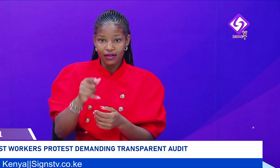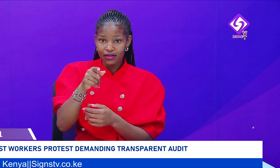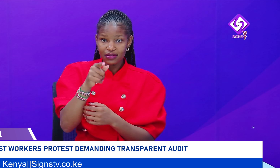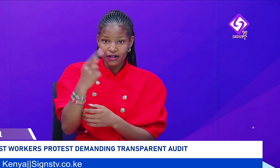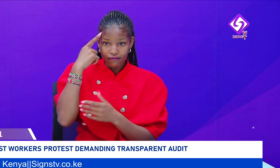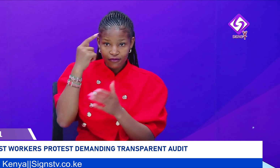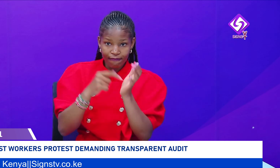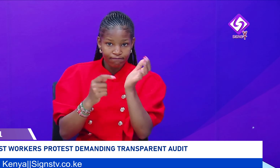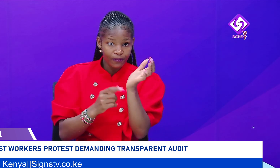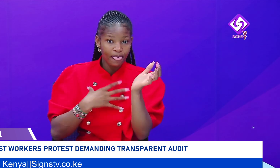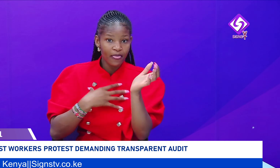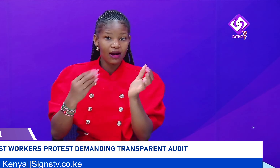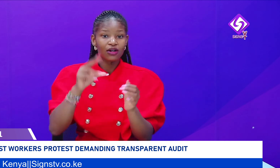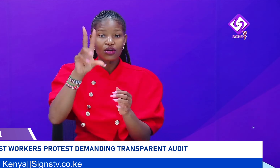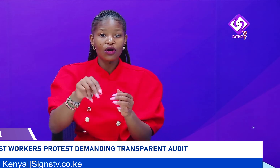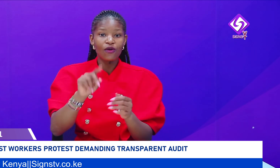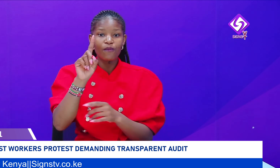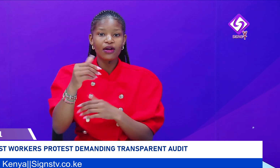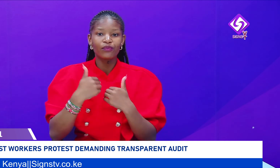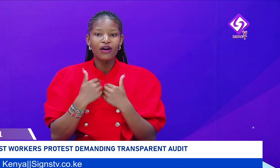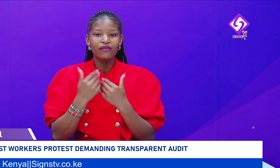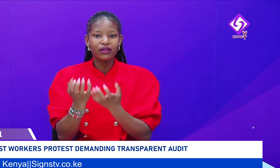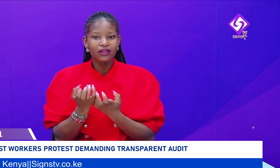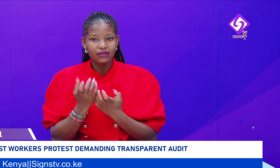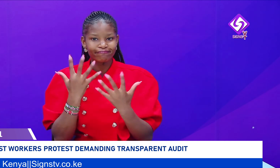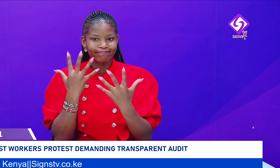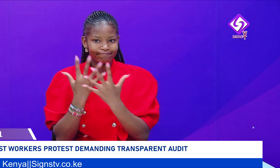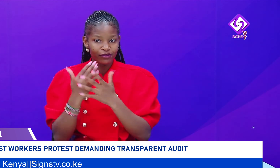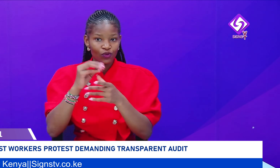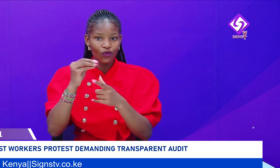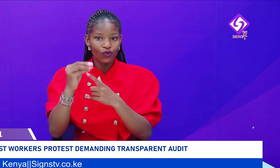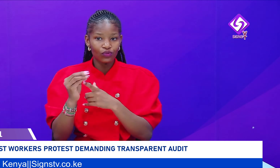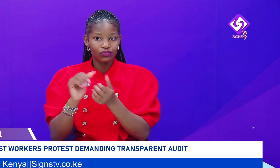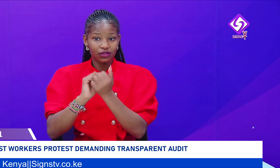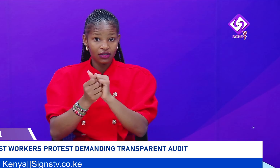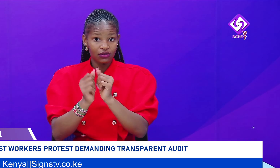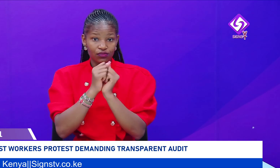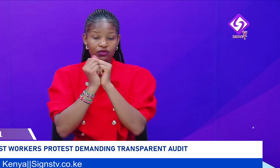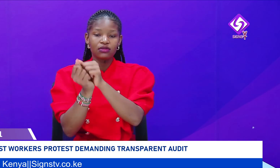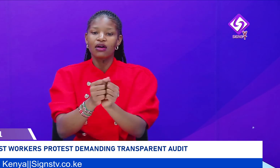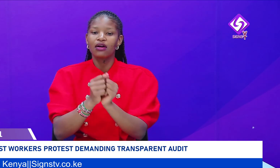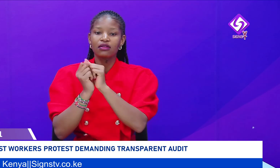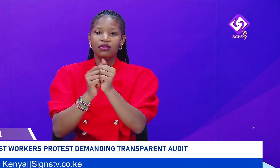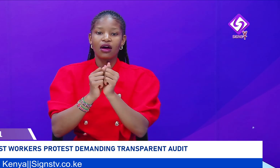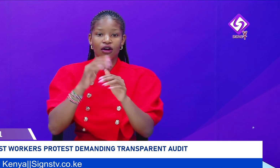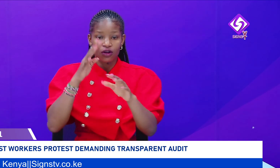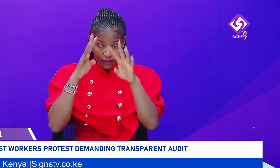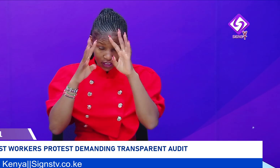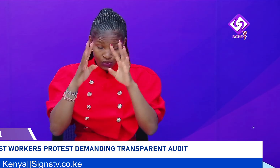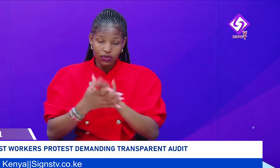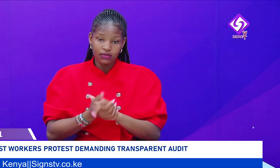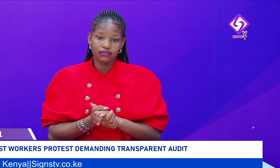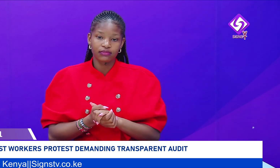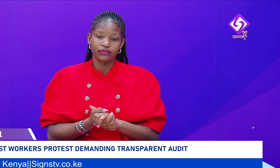She further claimed that despite the allegations, no health worker has been contacted by the DCI for